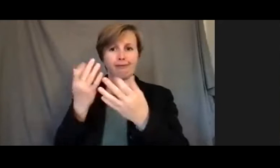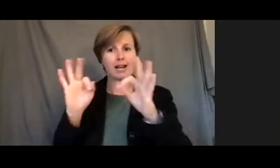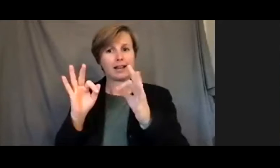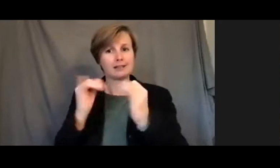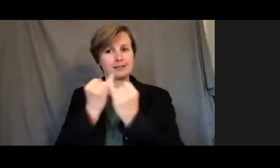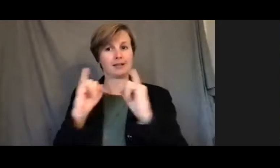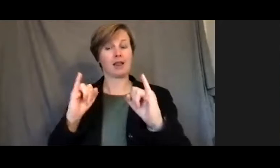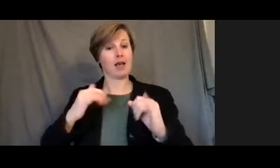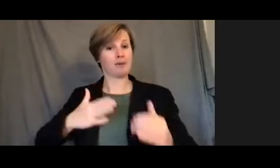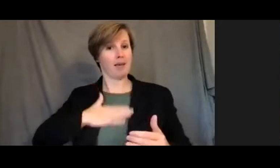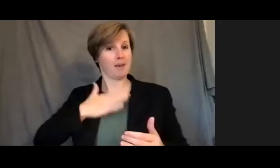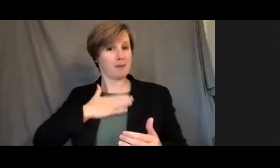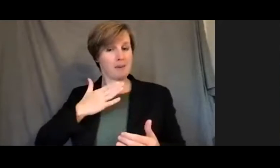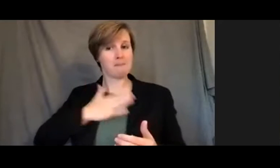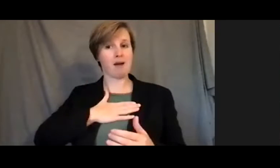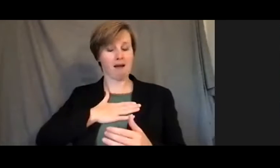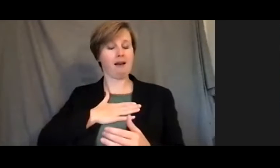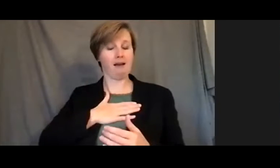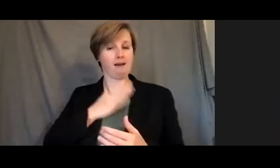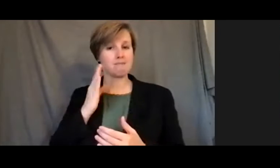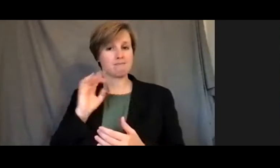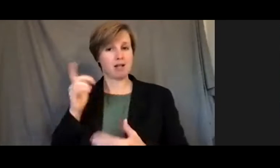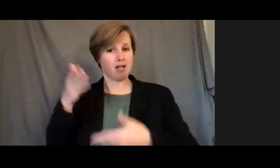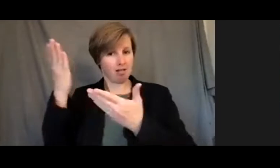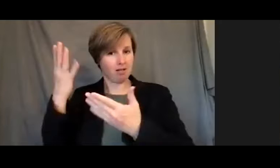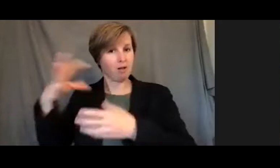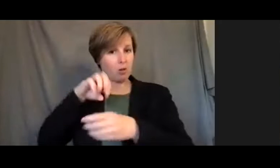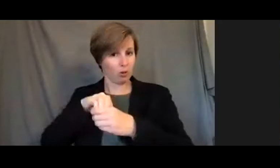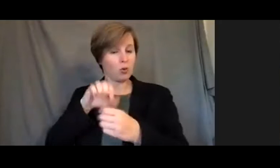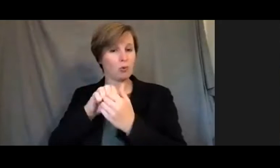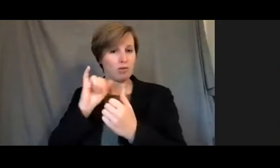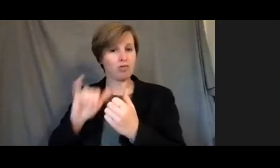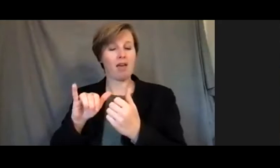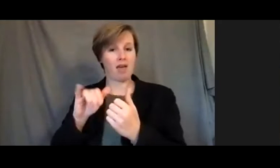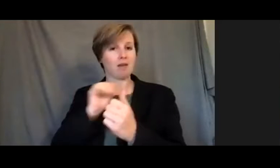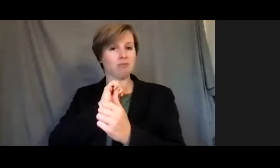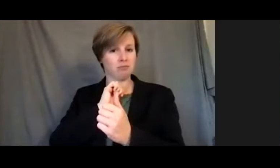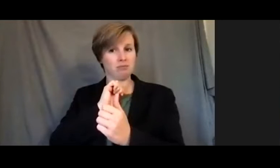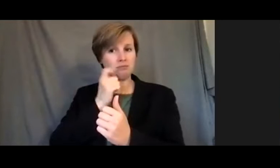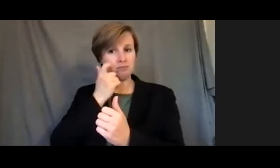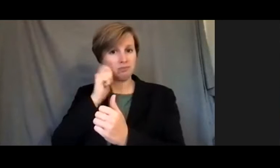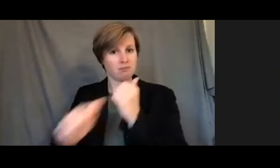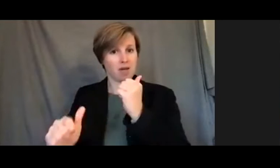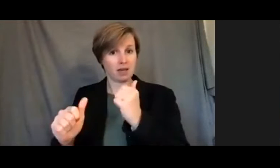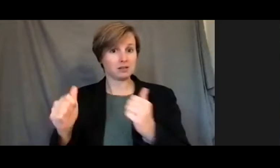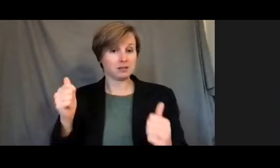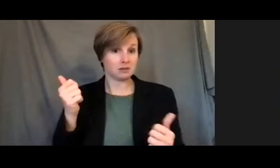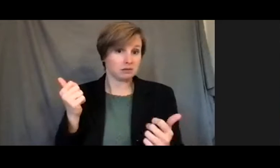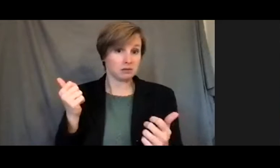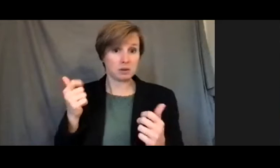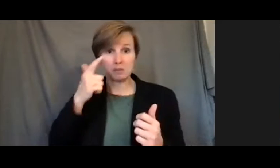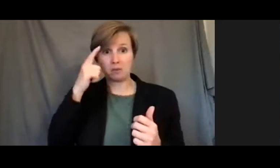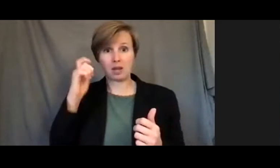my bill was included in the full minimum wage increase omnibus bill that we passed. And a lot of that was due to